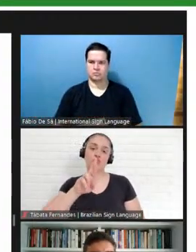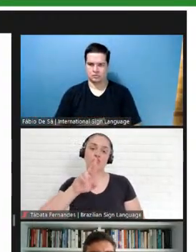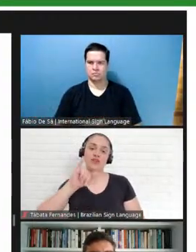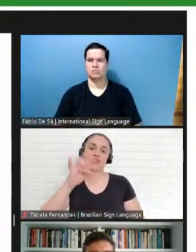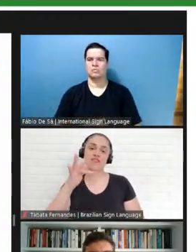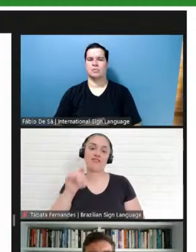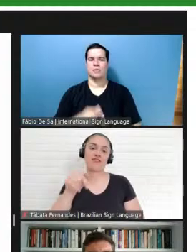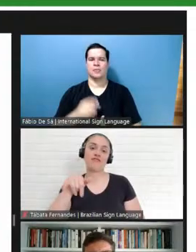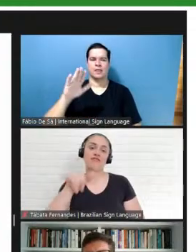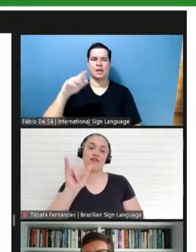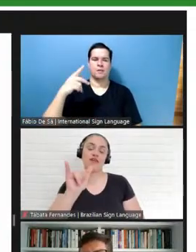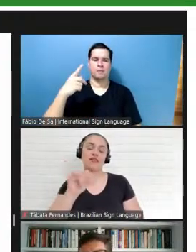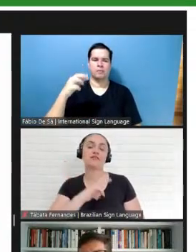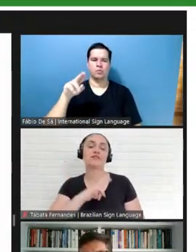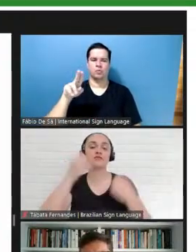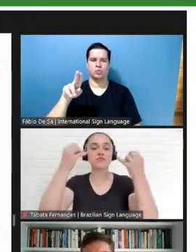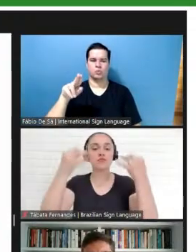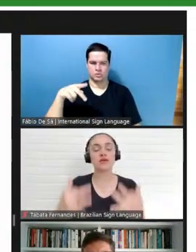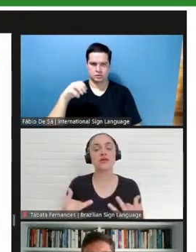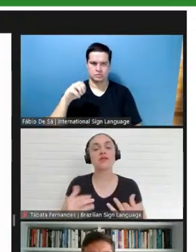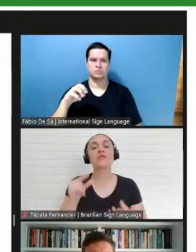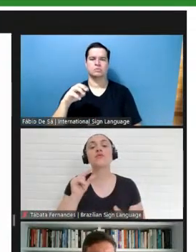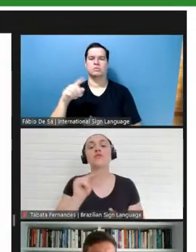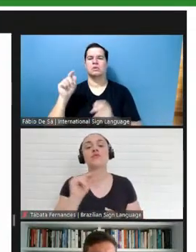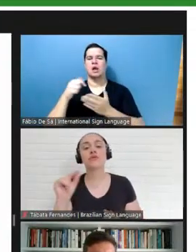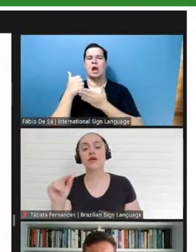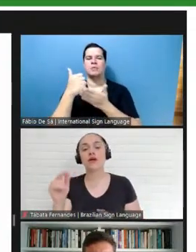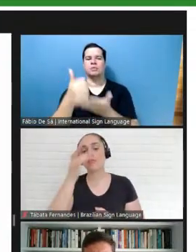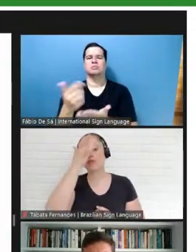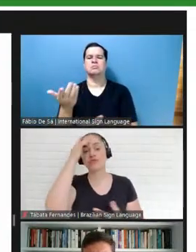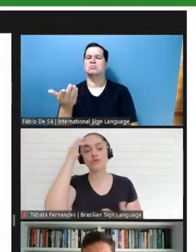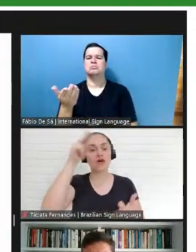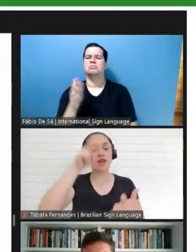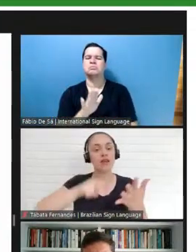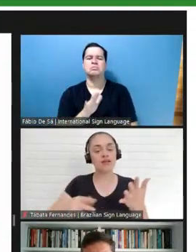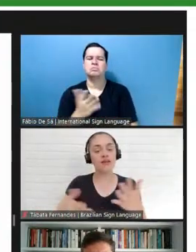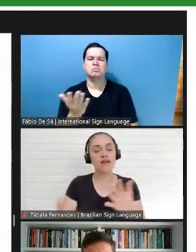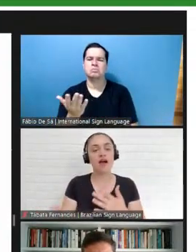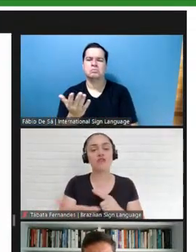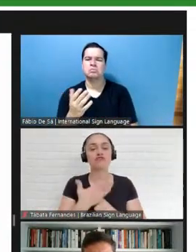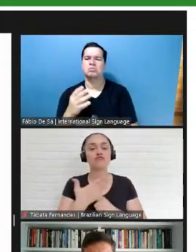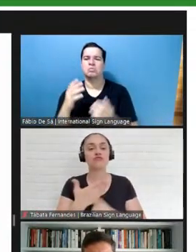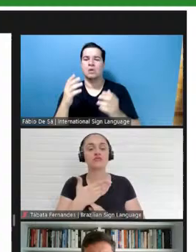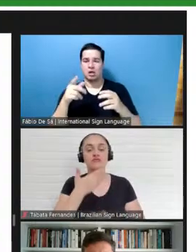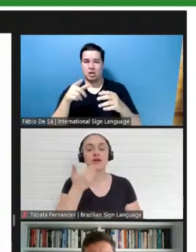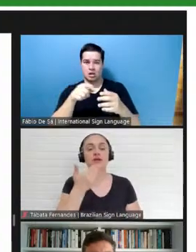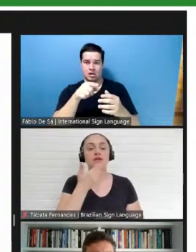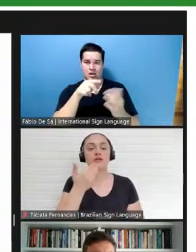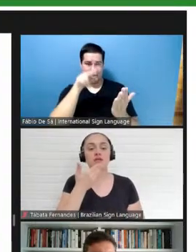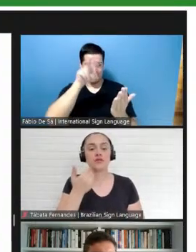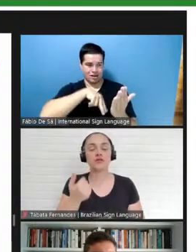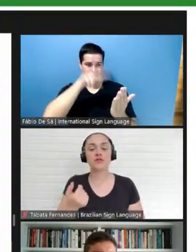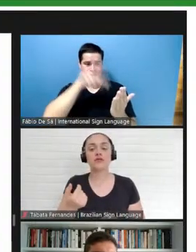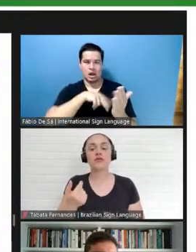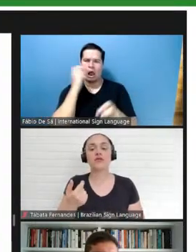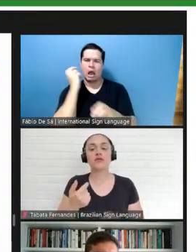piece, making it easier for people to read. So these are all free extensions that already sit within the